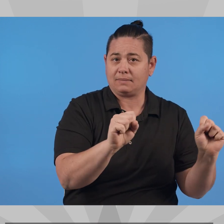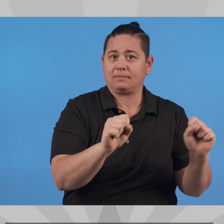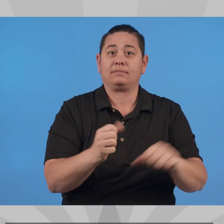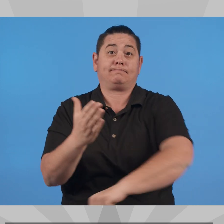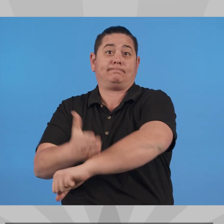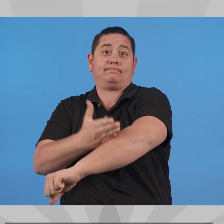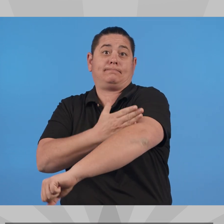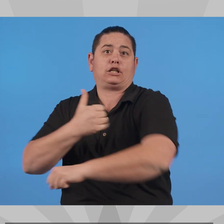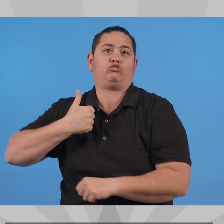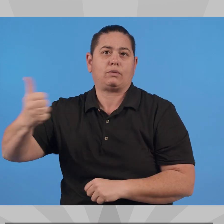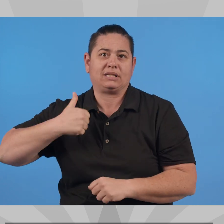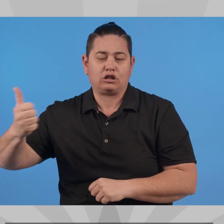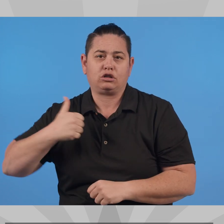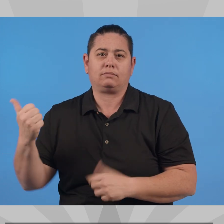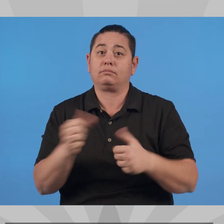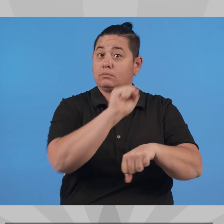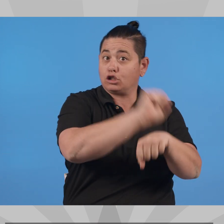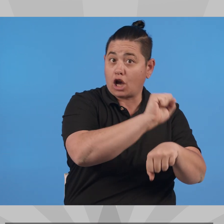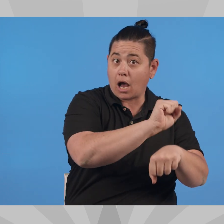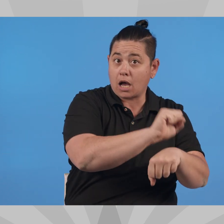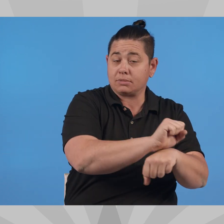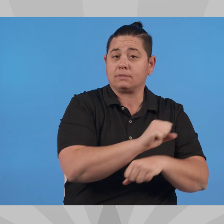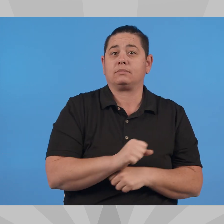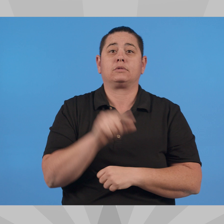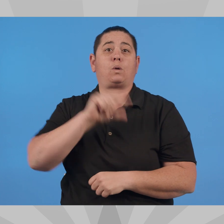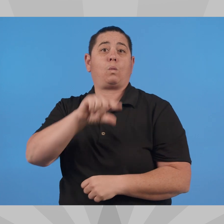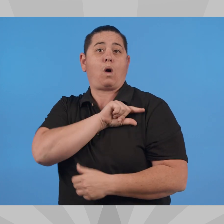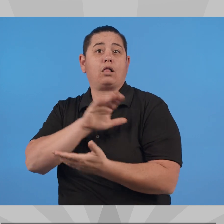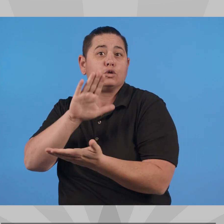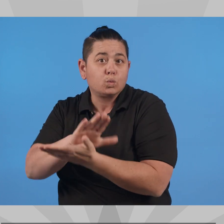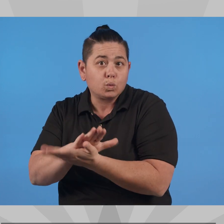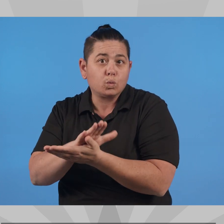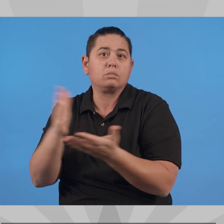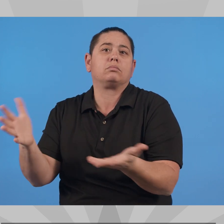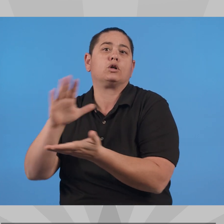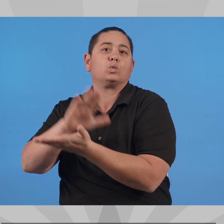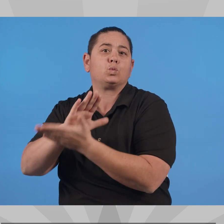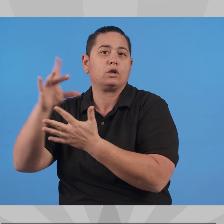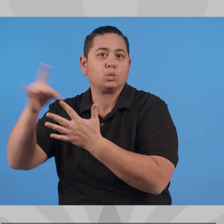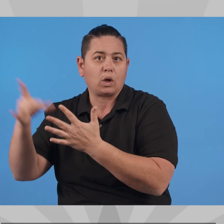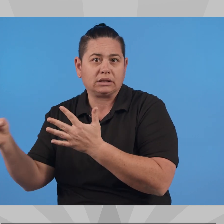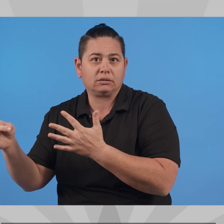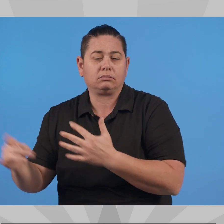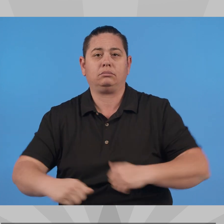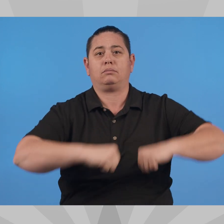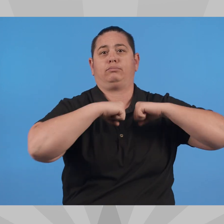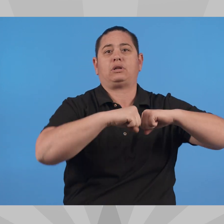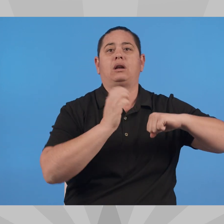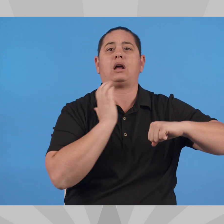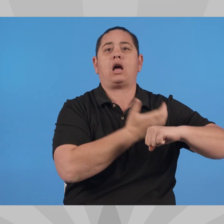safety, improving transportation, jobs, quality schools and school